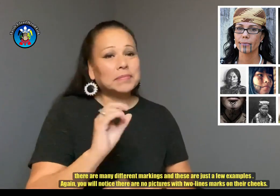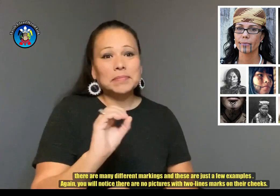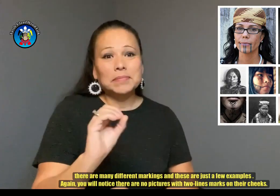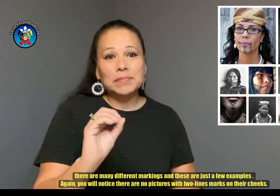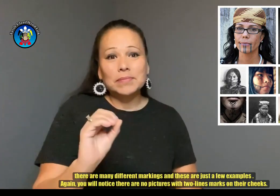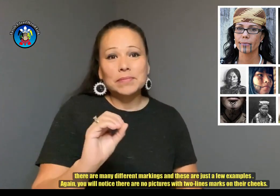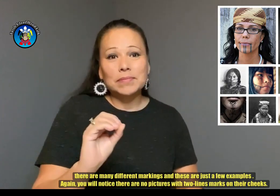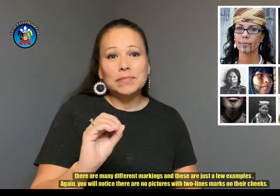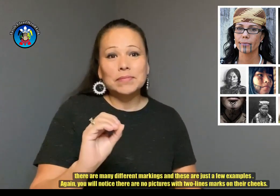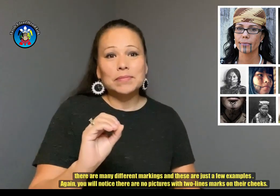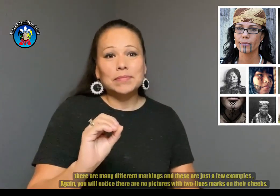cheek.